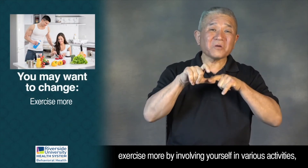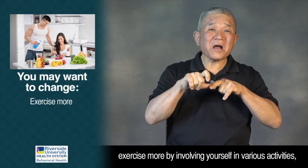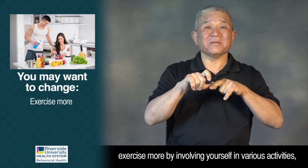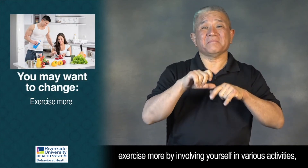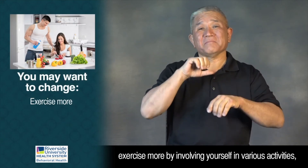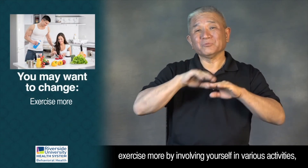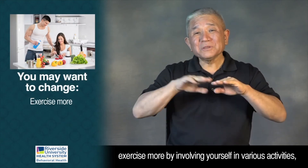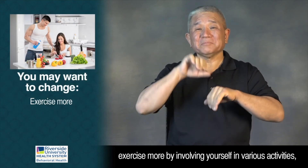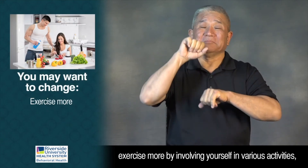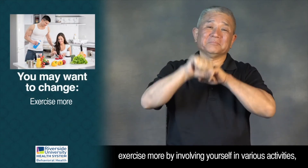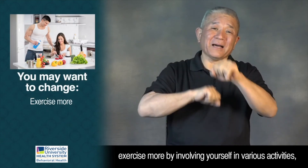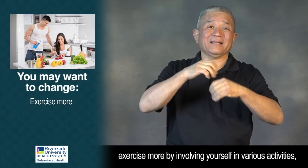activities.